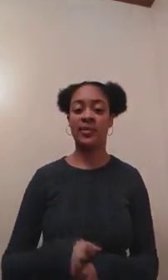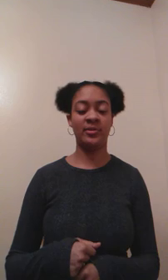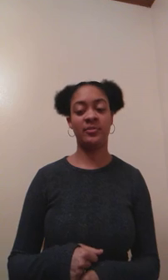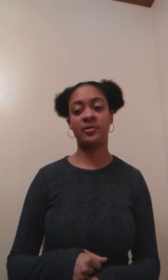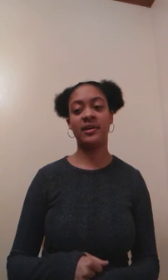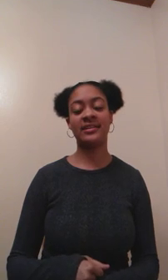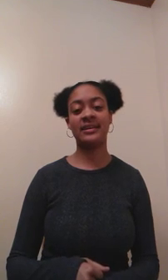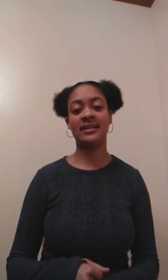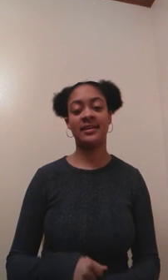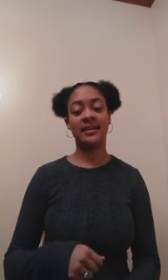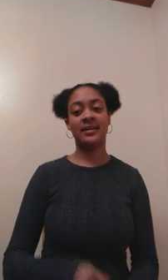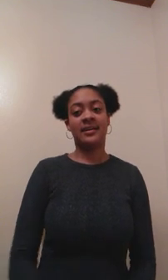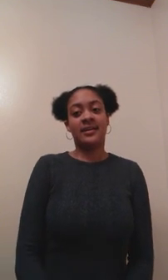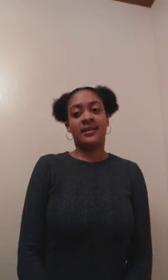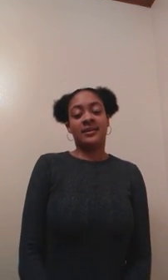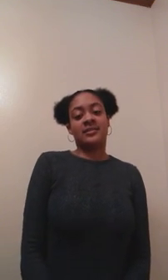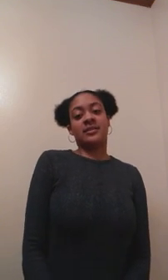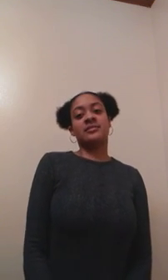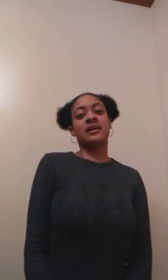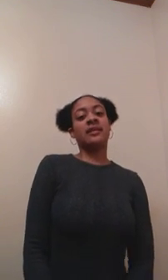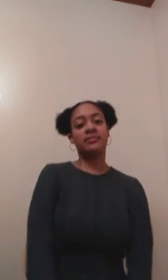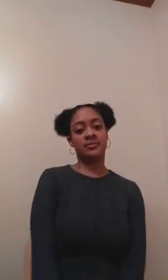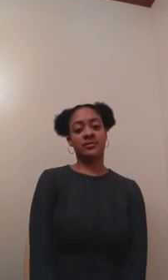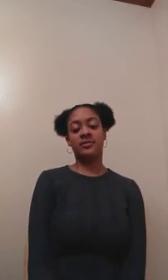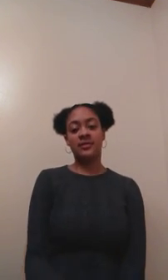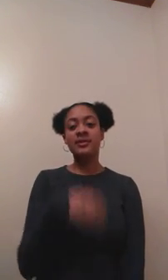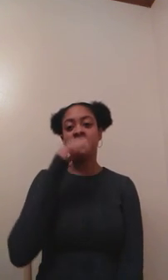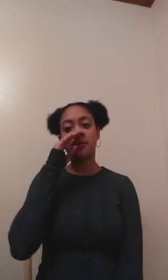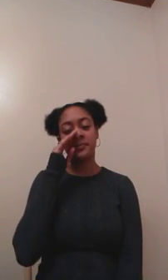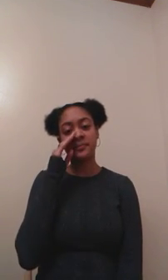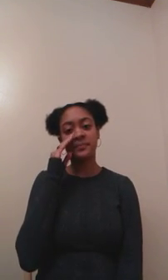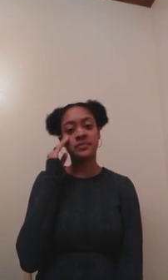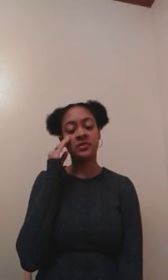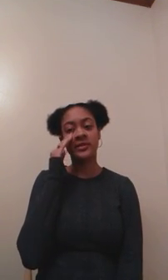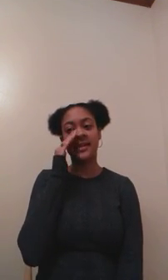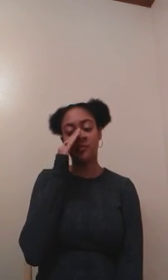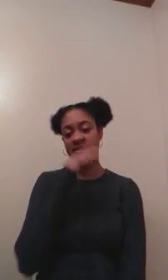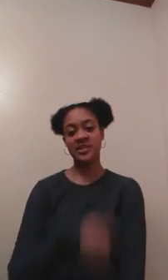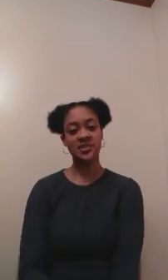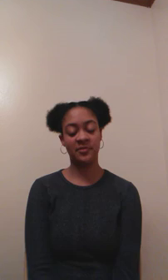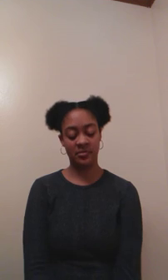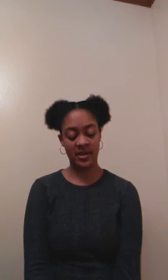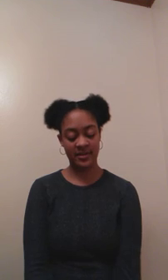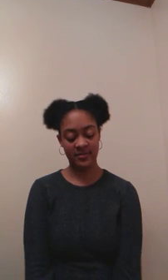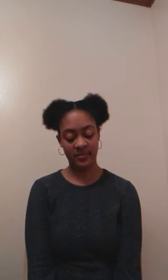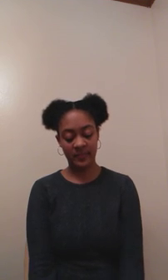remembered them correctly. Turns out I was wrong. So I just have to reteach a few things.